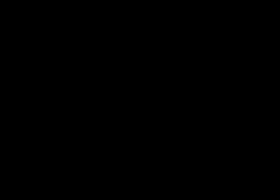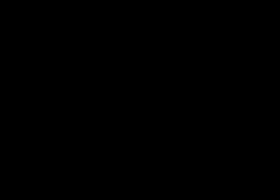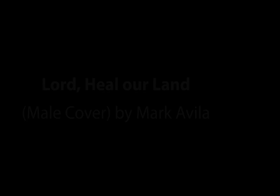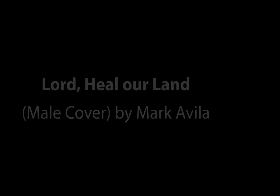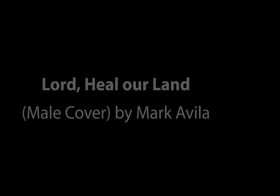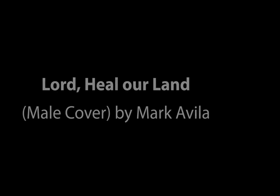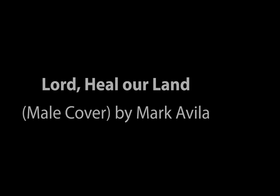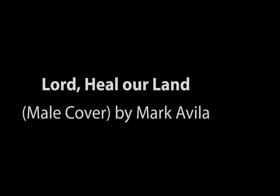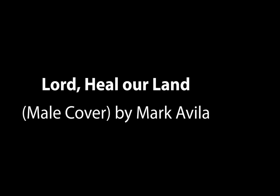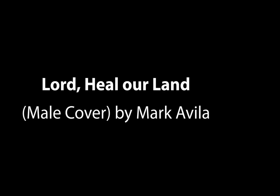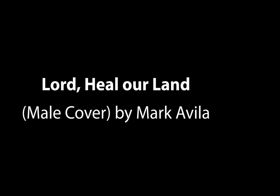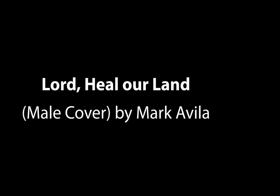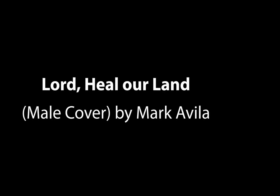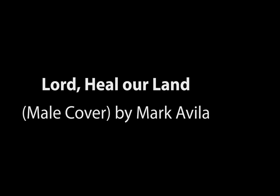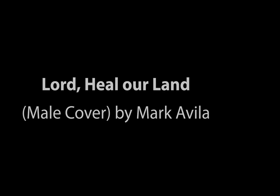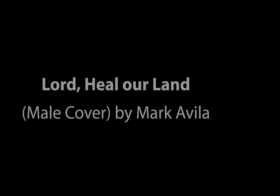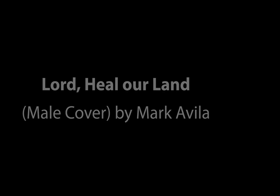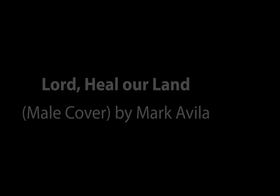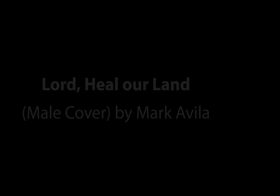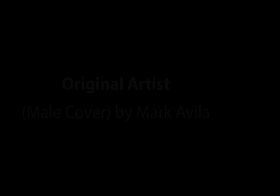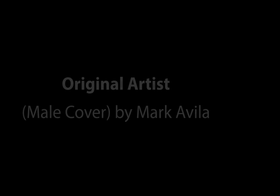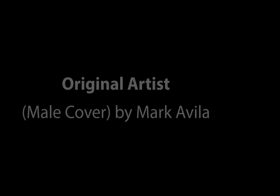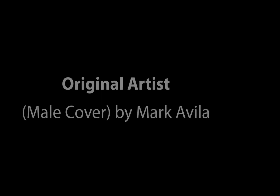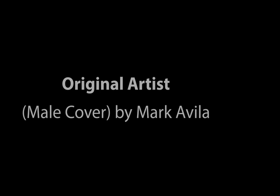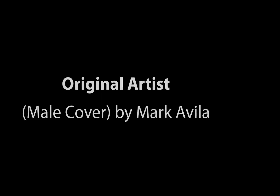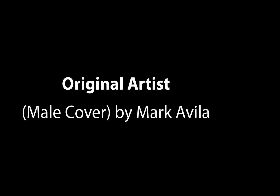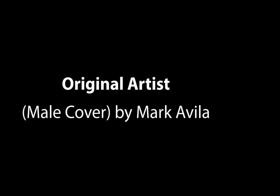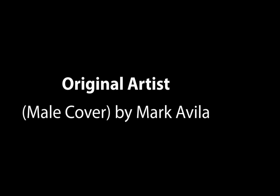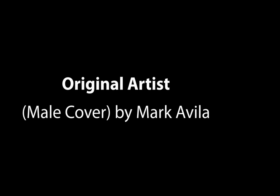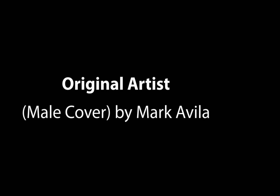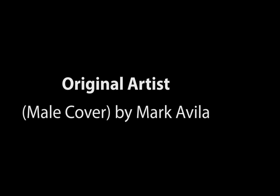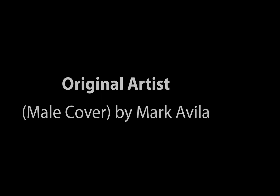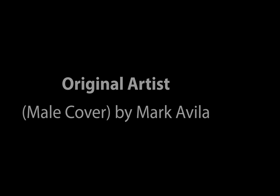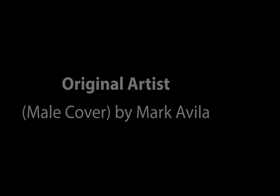sin and heal our broken